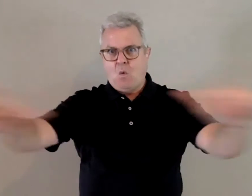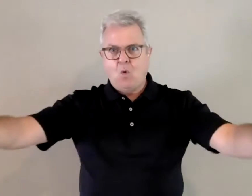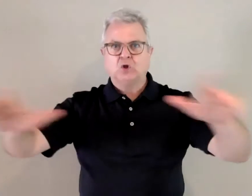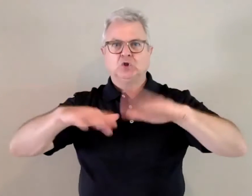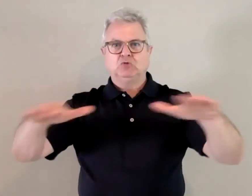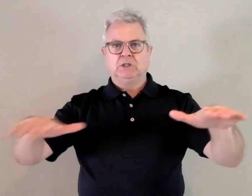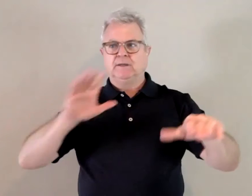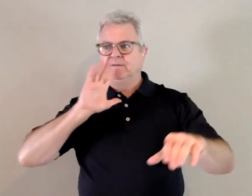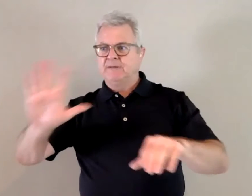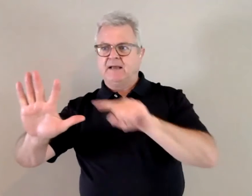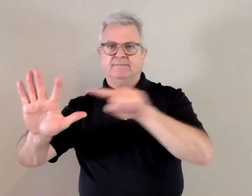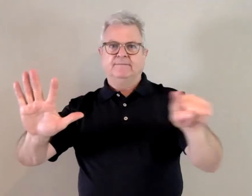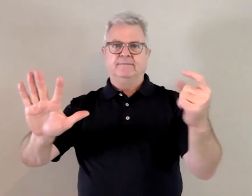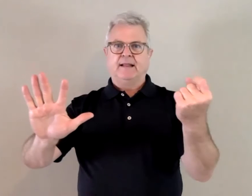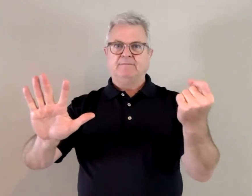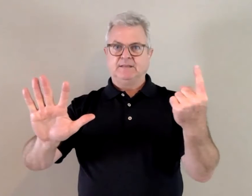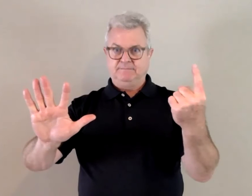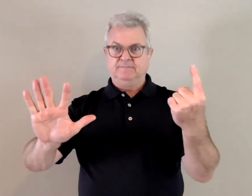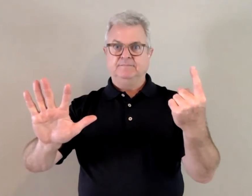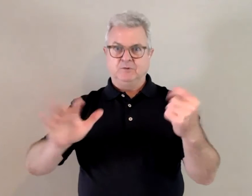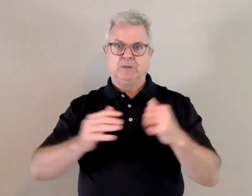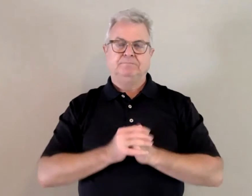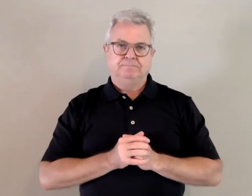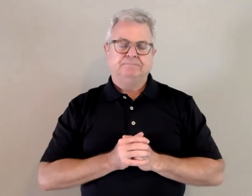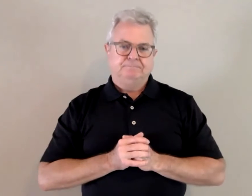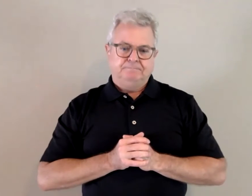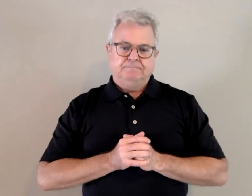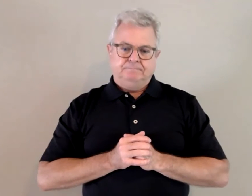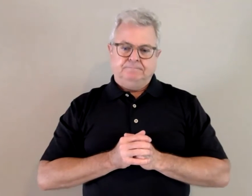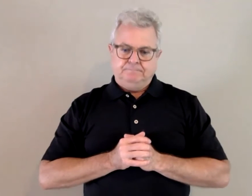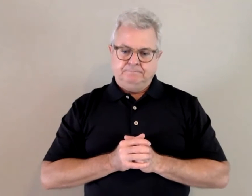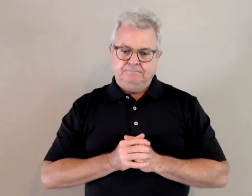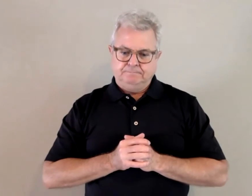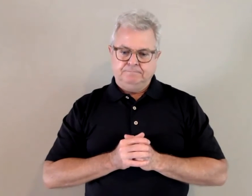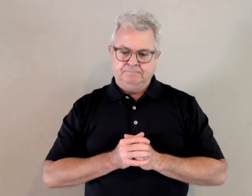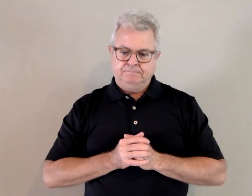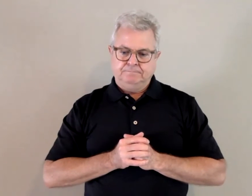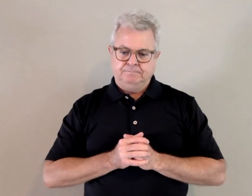or so, we should have enough vaccine for all the children in the state age 5 to 11.